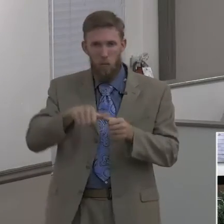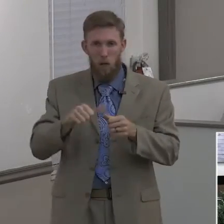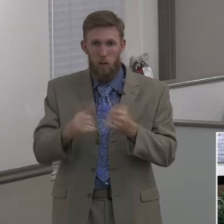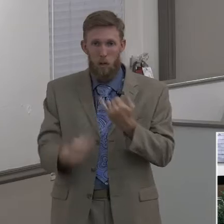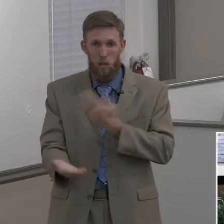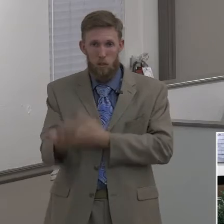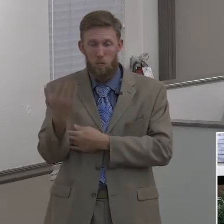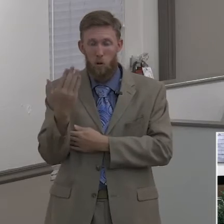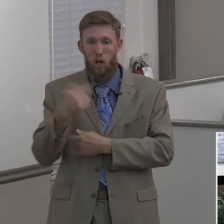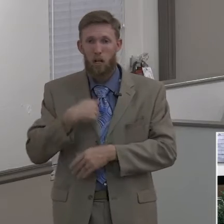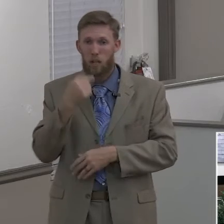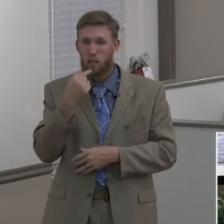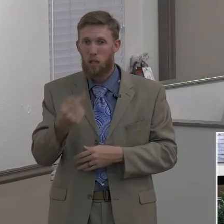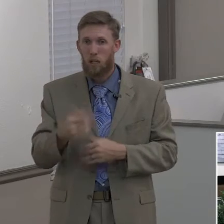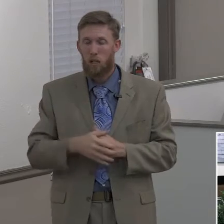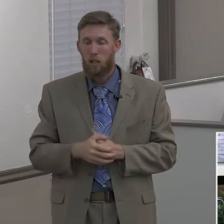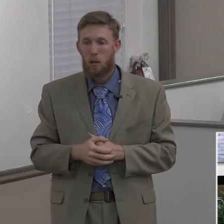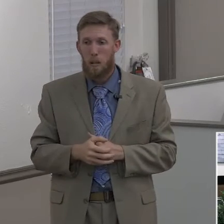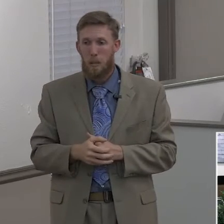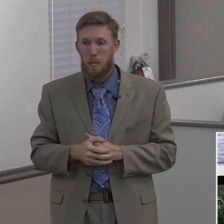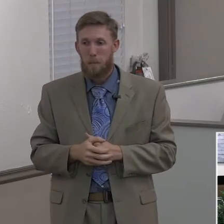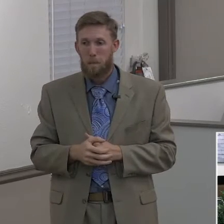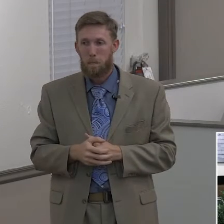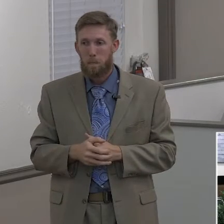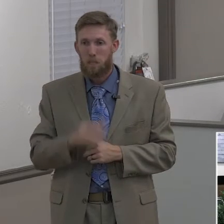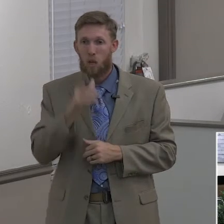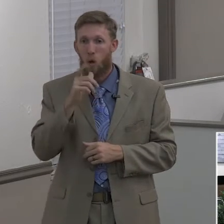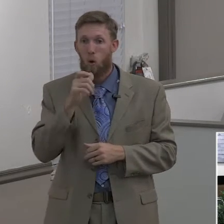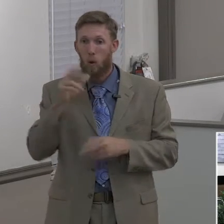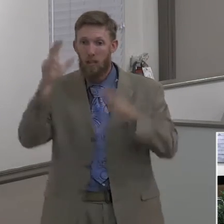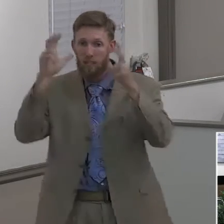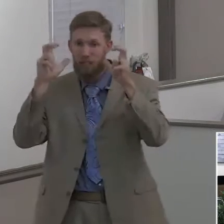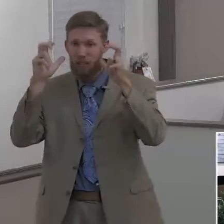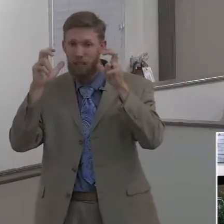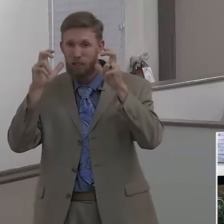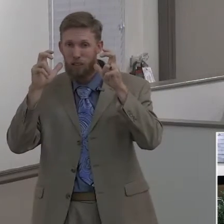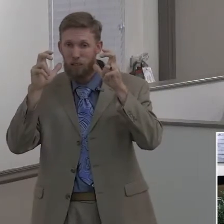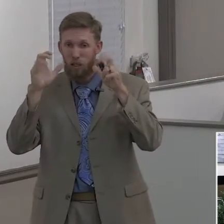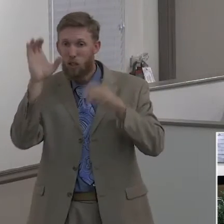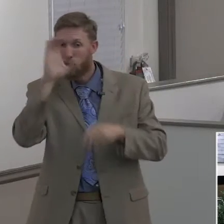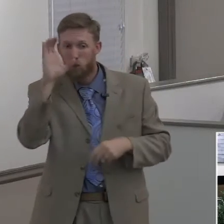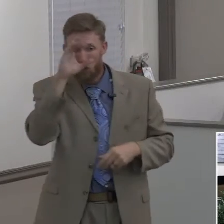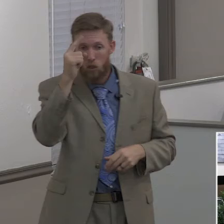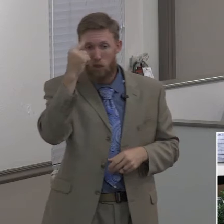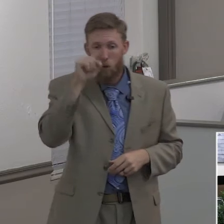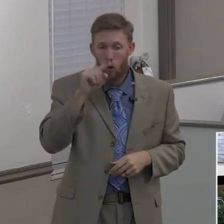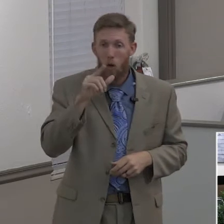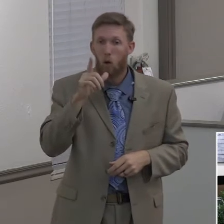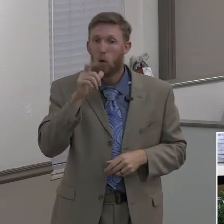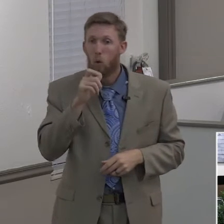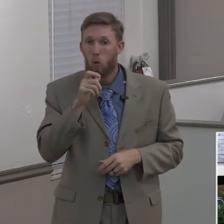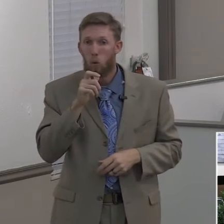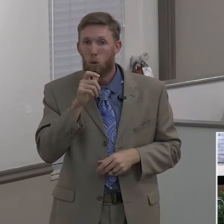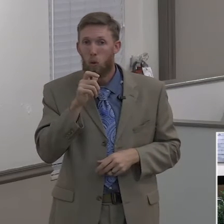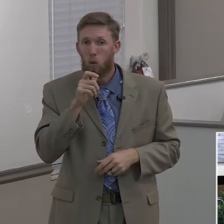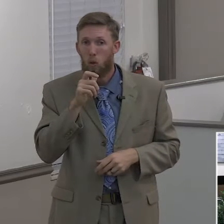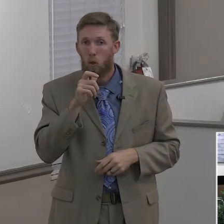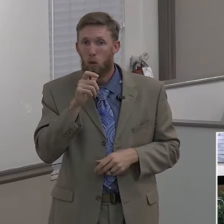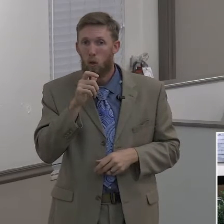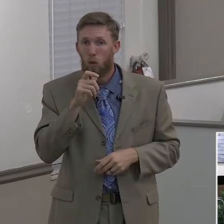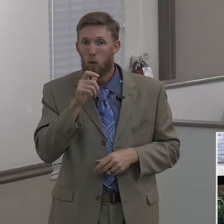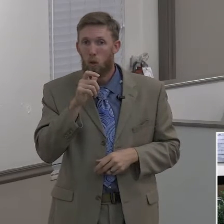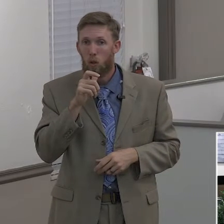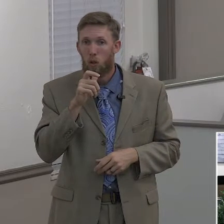this morning, I said, then who is Satan looking to devour? Anybody